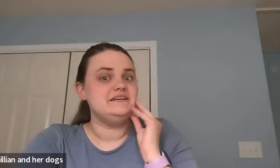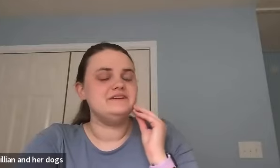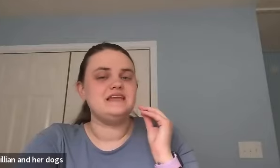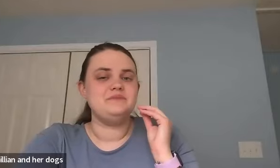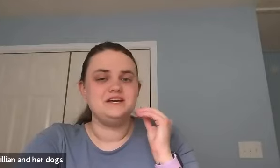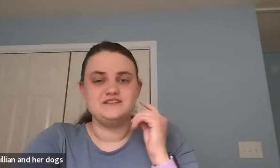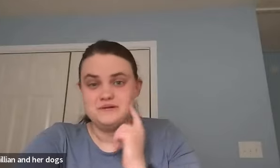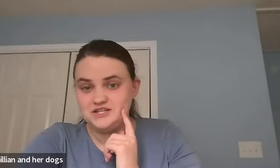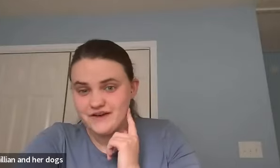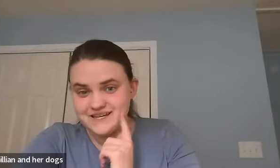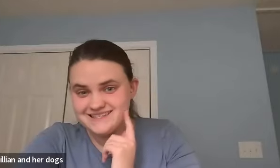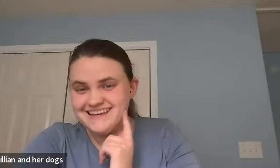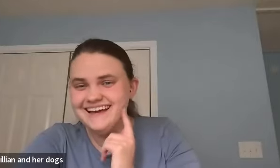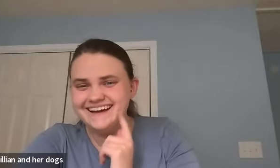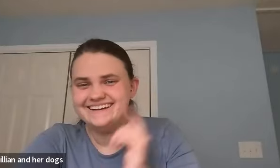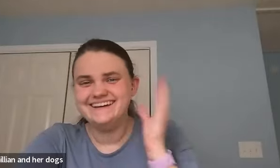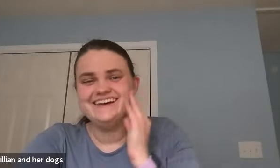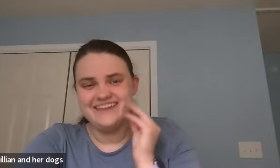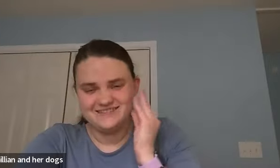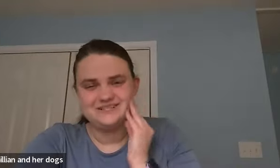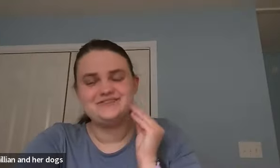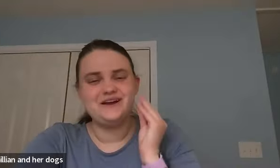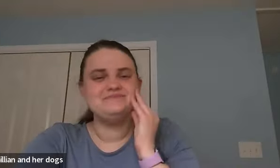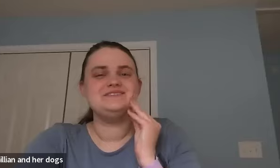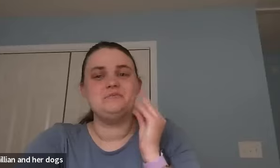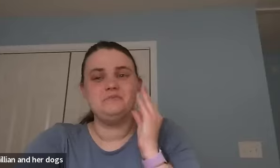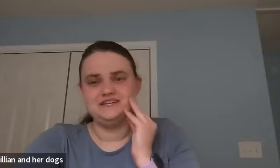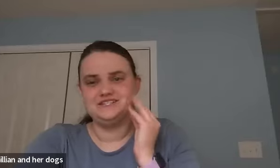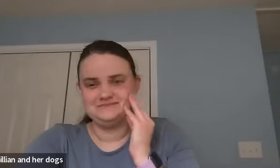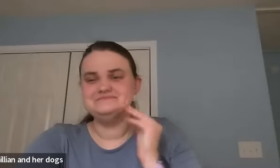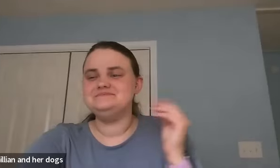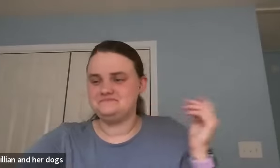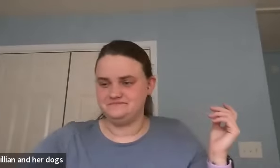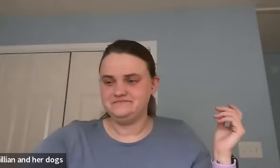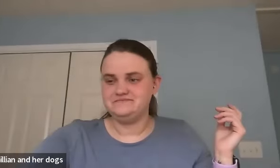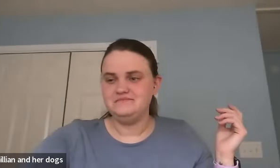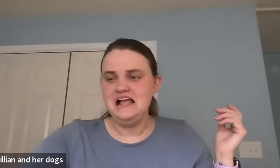is that because of peach fuzz. That's where it's from. So peach. I thought